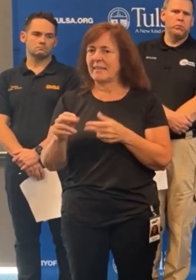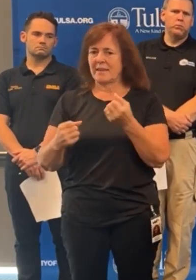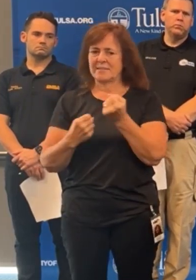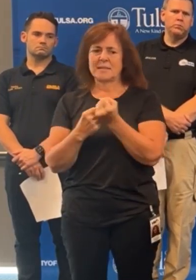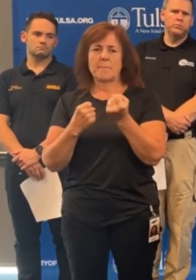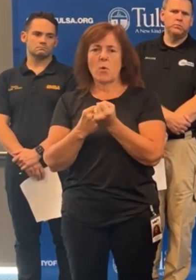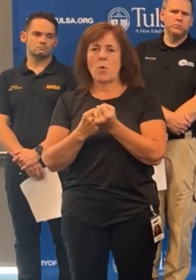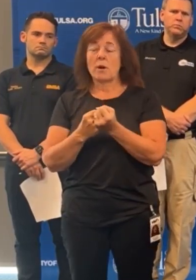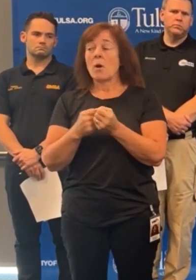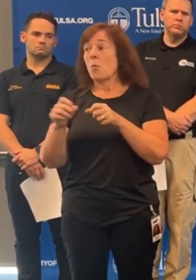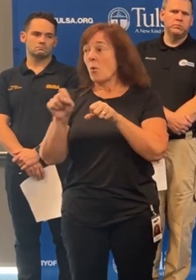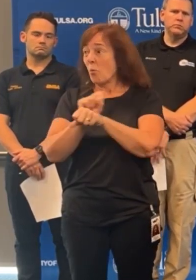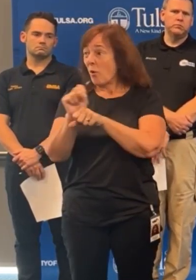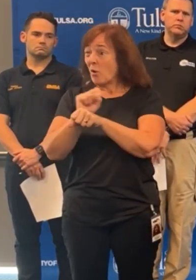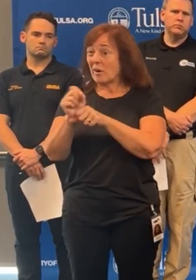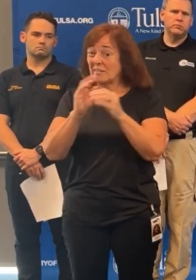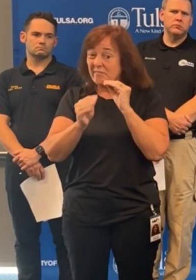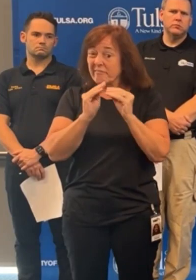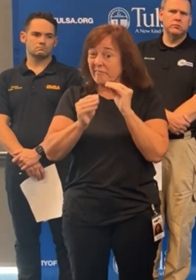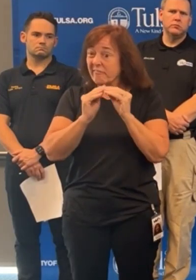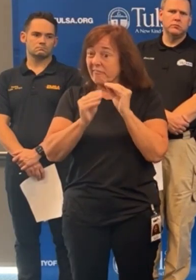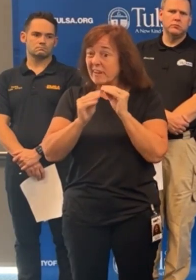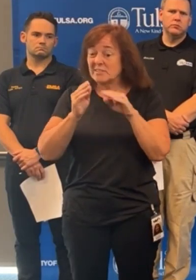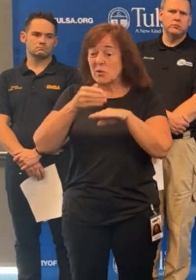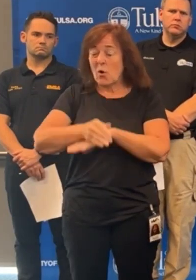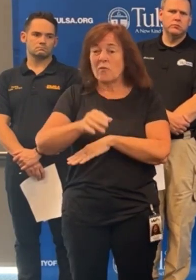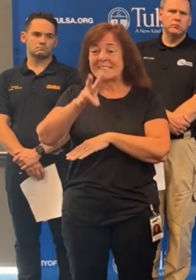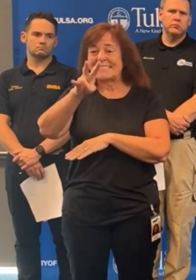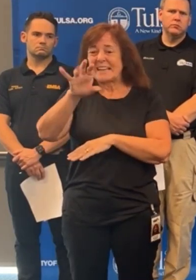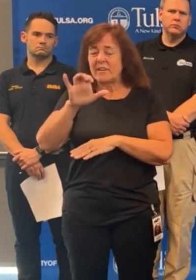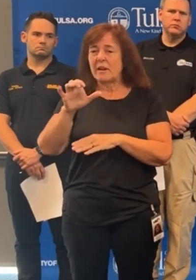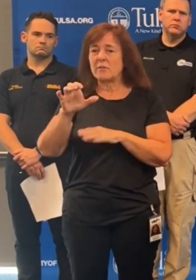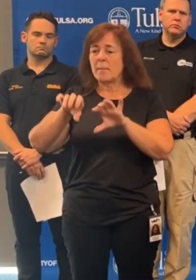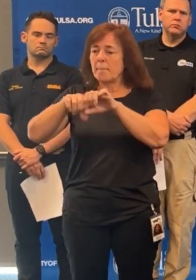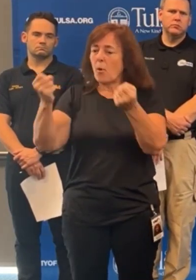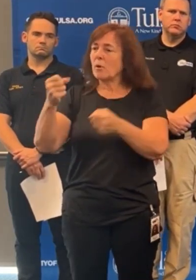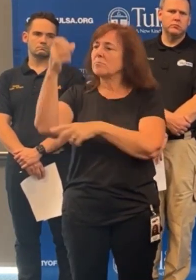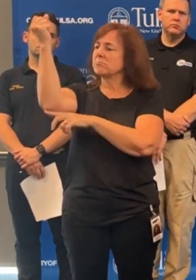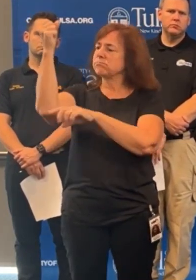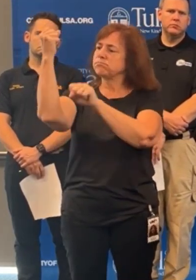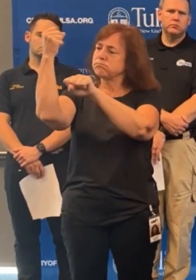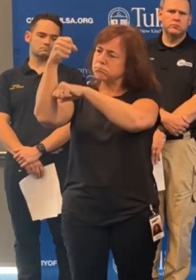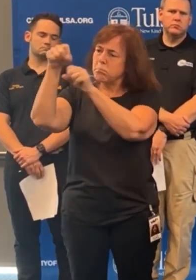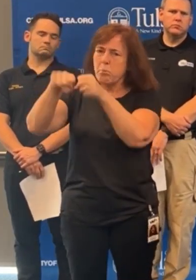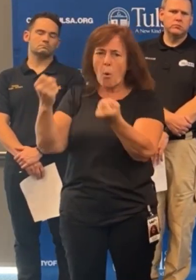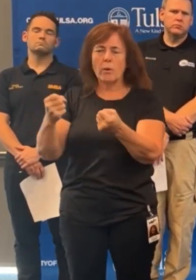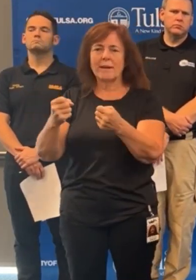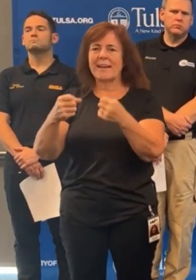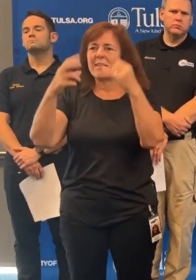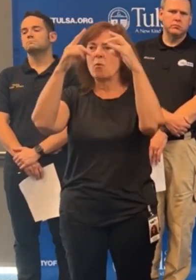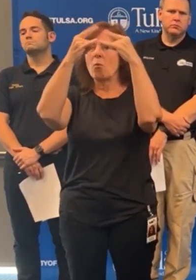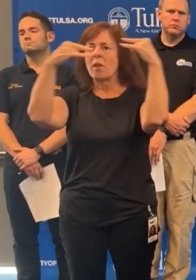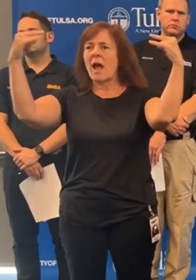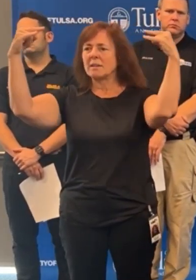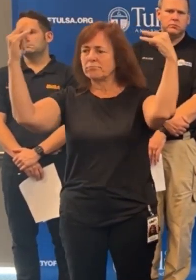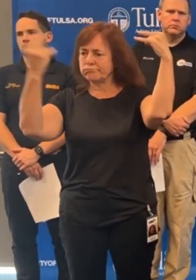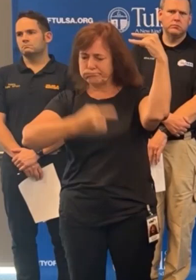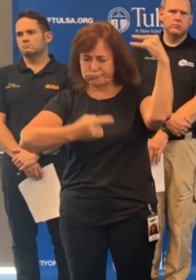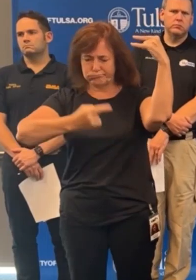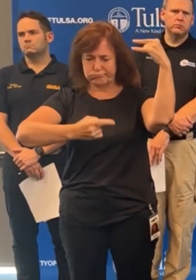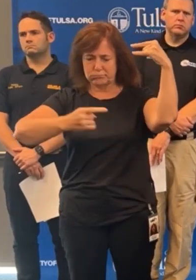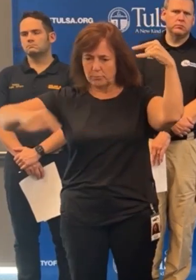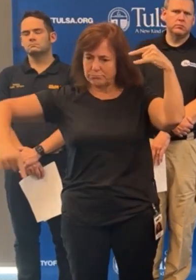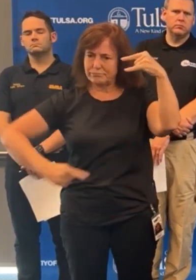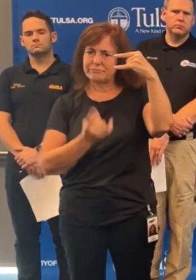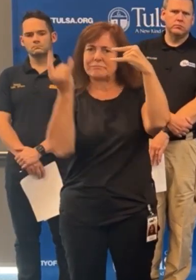We're also working to repair more than 700 broken poles, cross arms, and downed wires across the metro area.